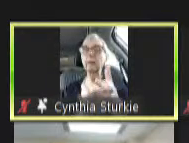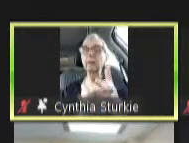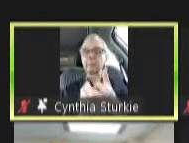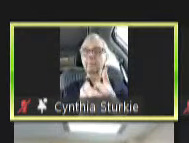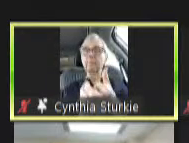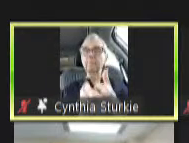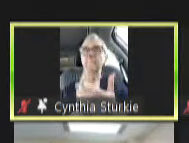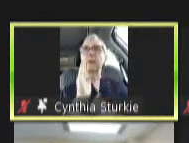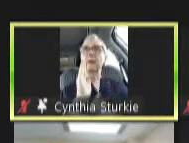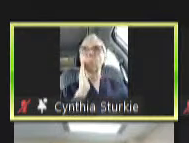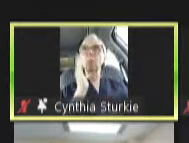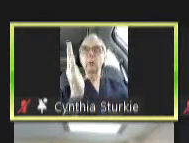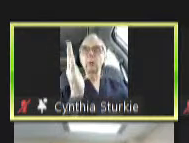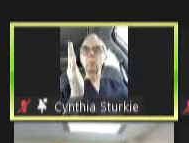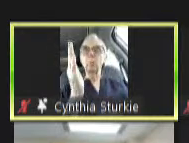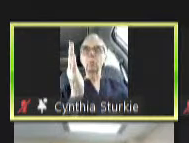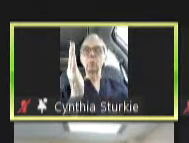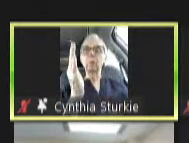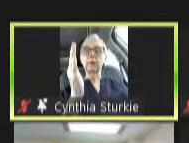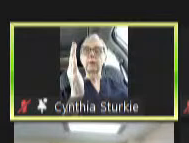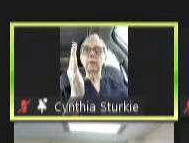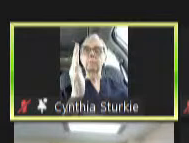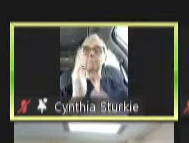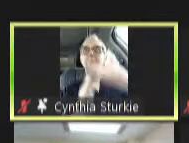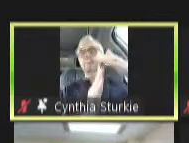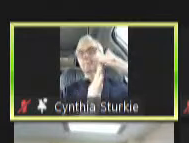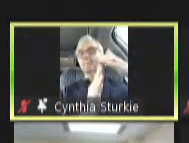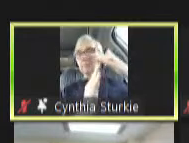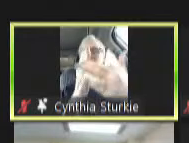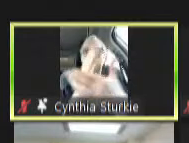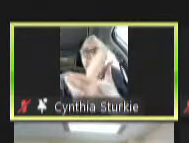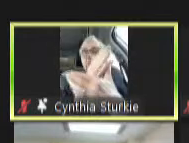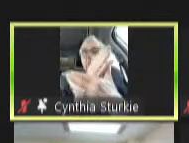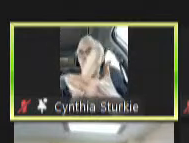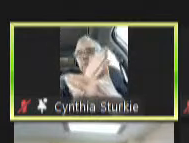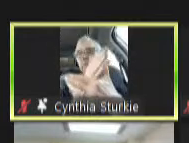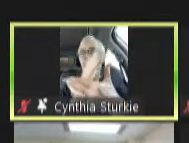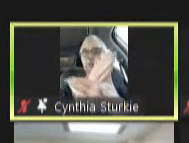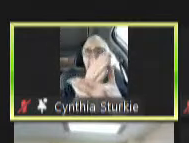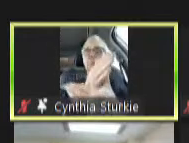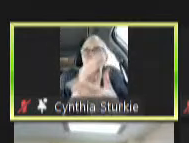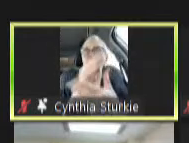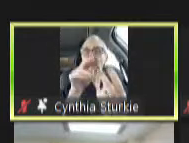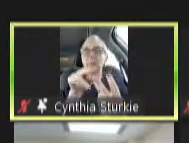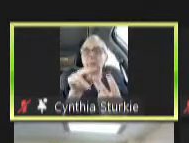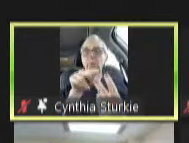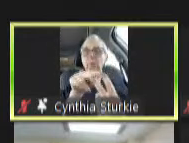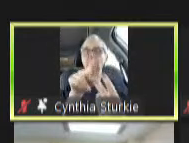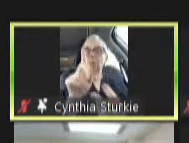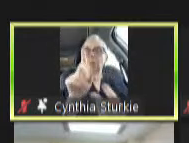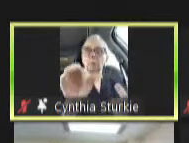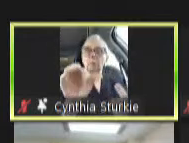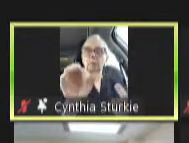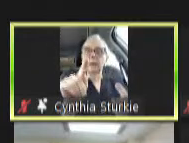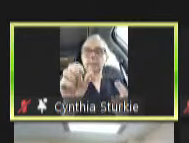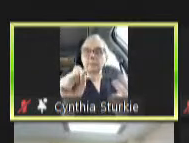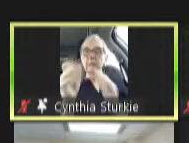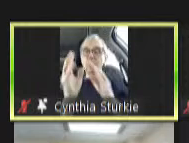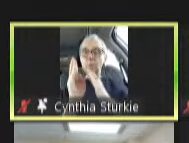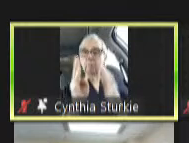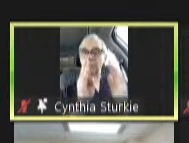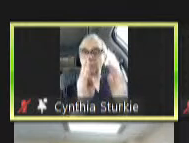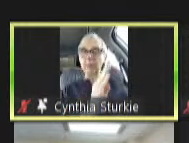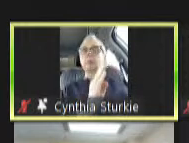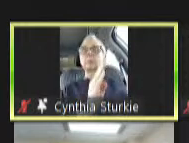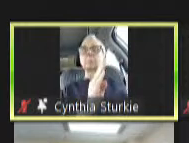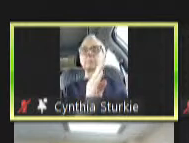in the next couple of days is somewhere probably between those two scenarios. So that is what we are preparing for, and the healthcare system is looking at and